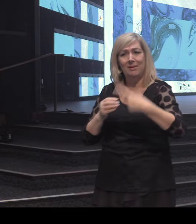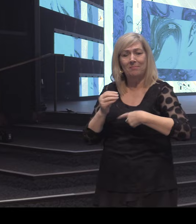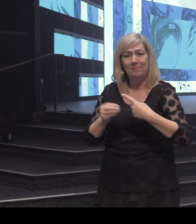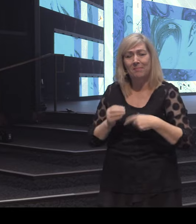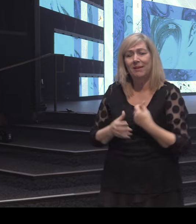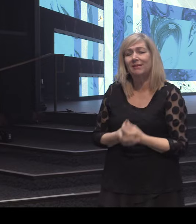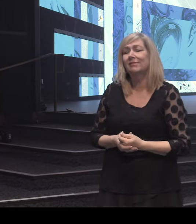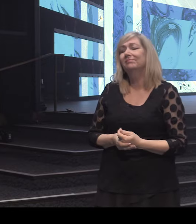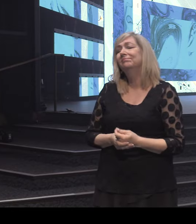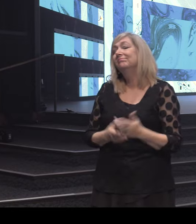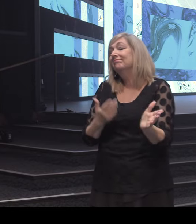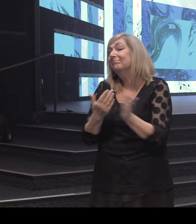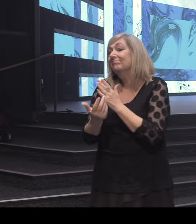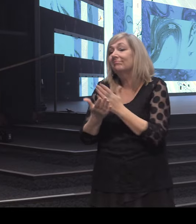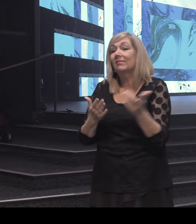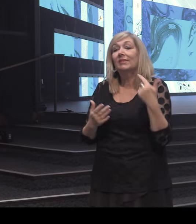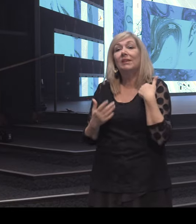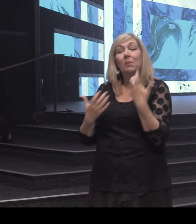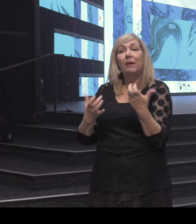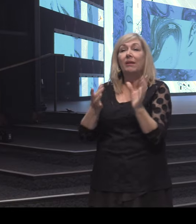rather than just telling it to you,